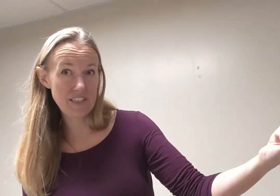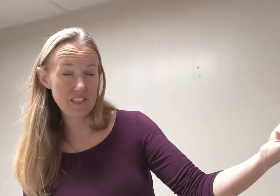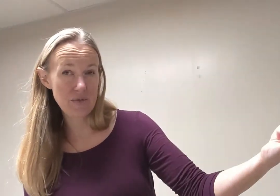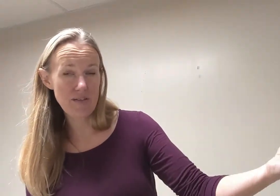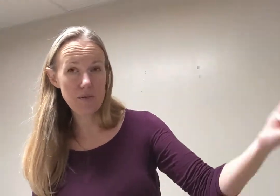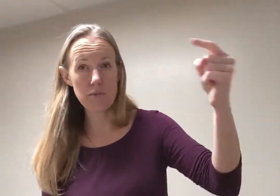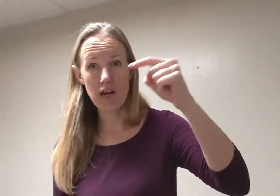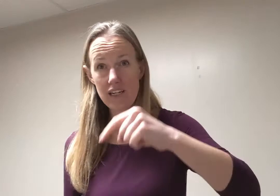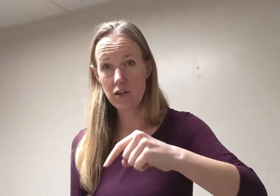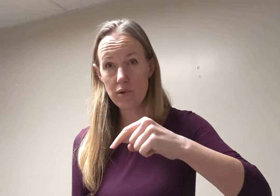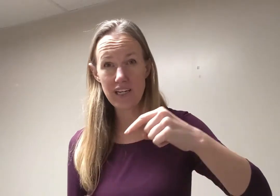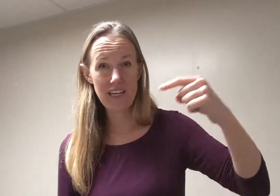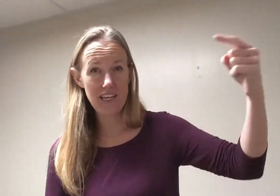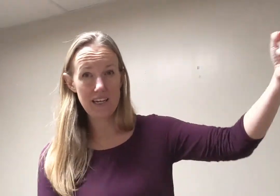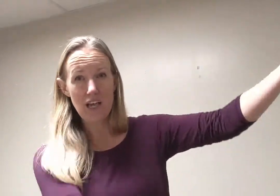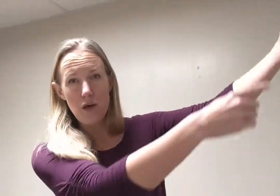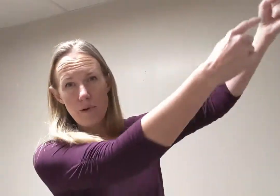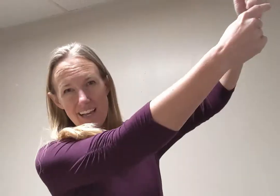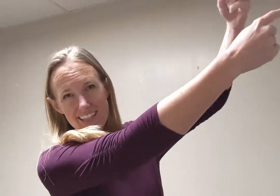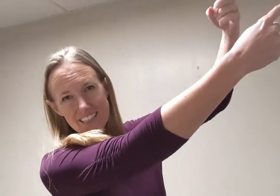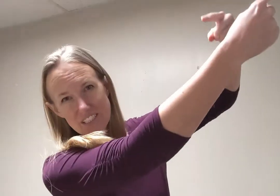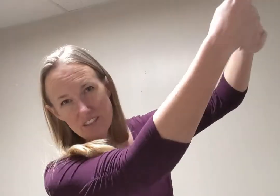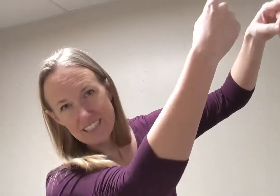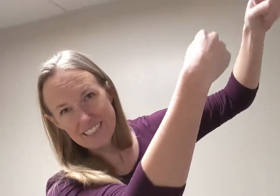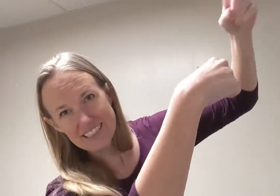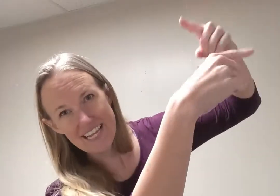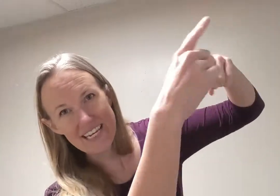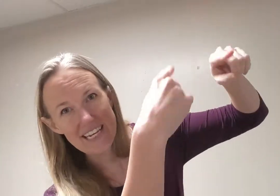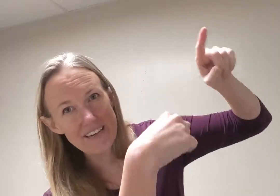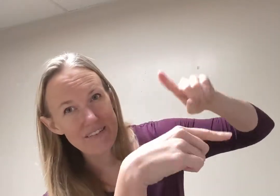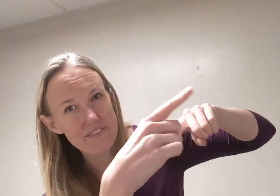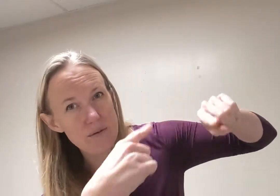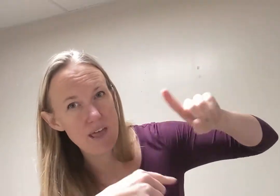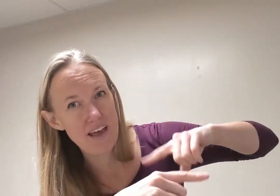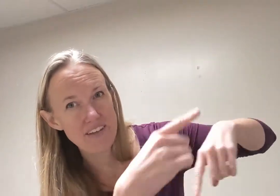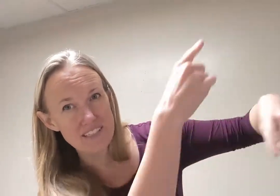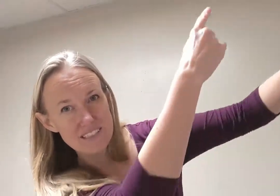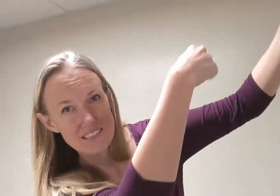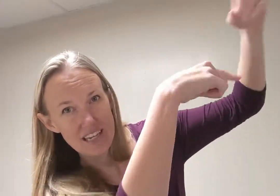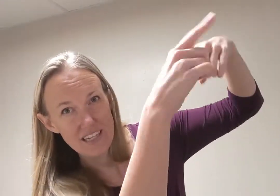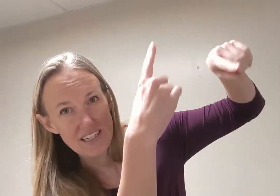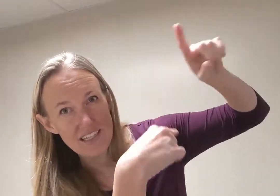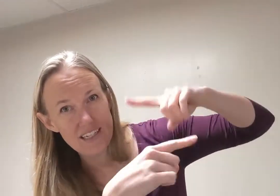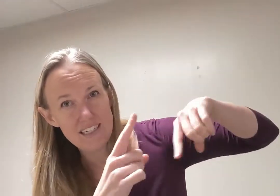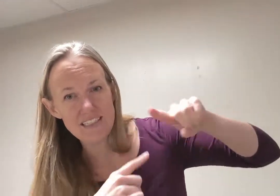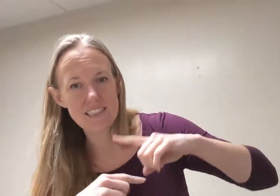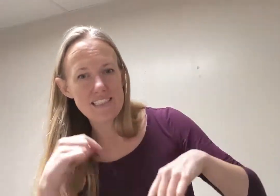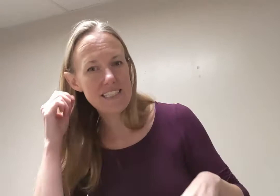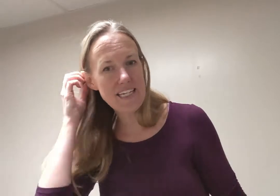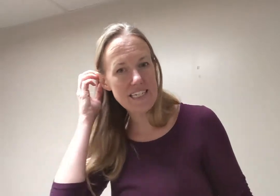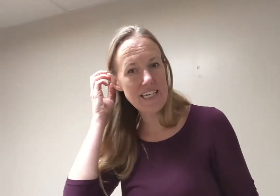just away from your body and you bring it in. But I like to show like descending from the heavens, okay?